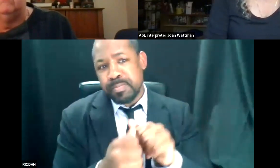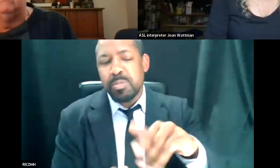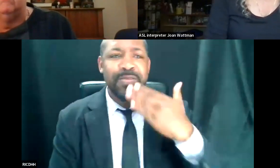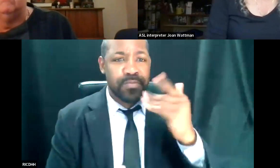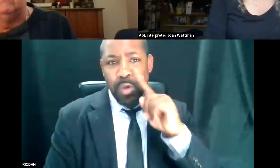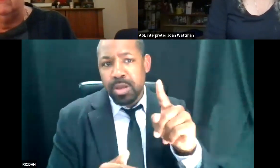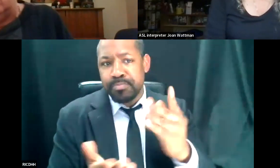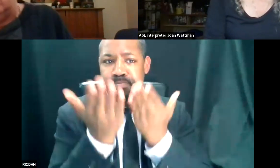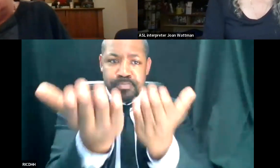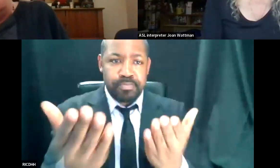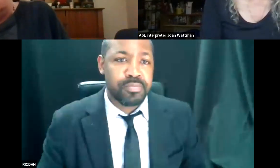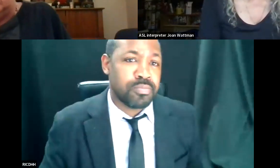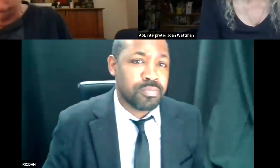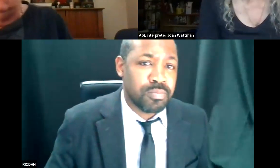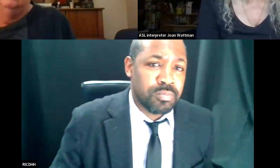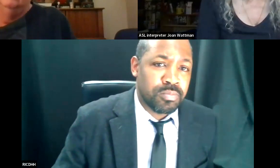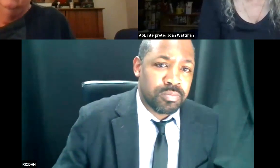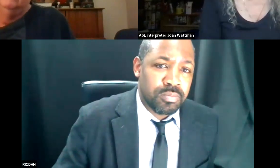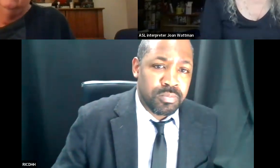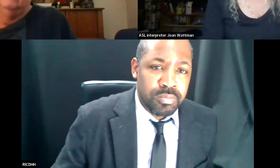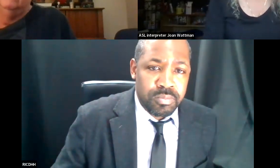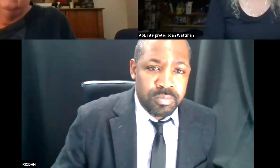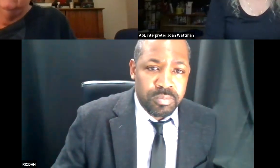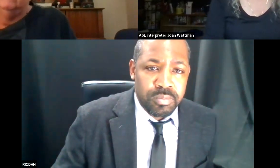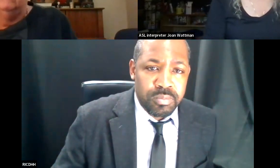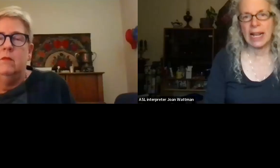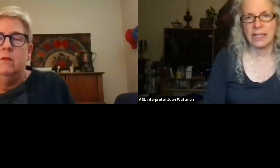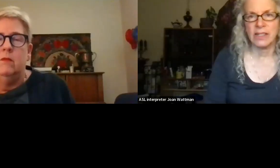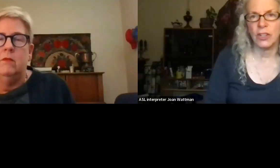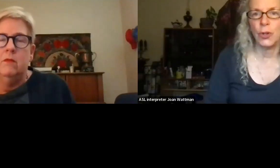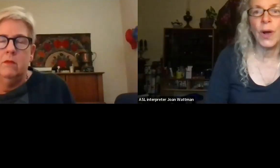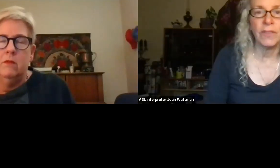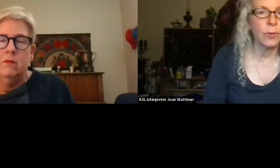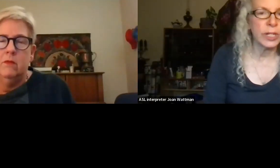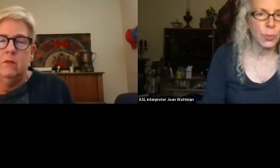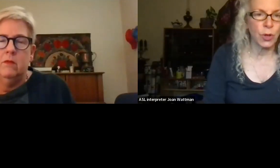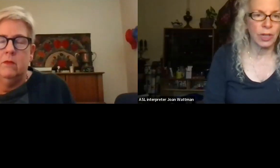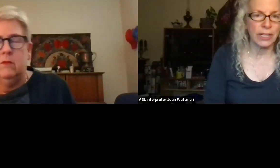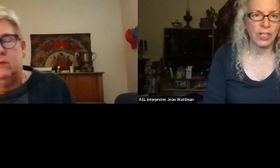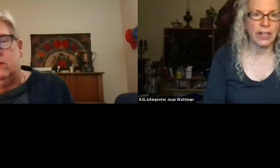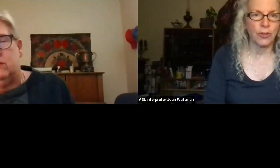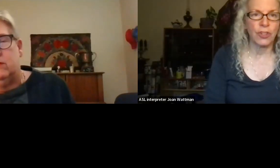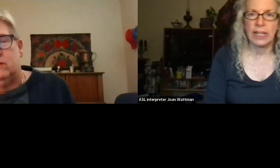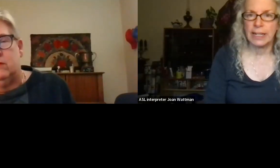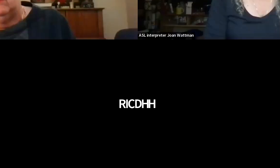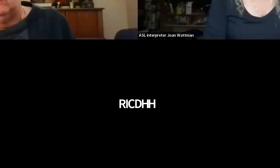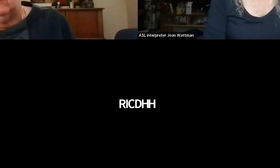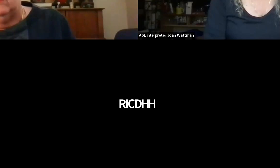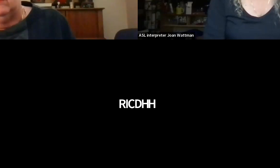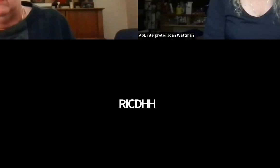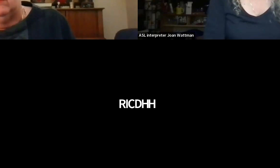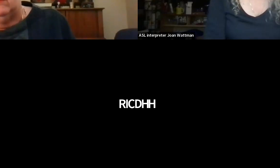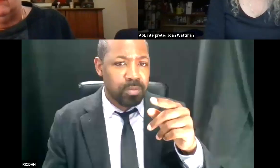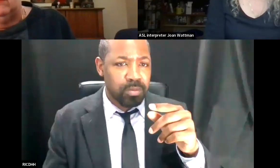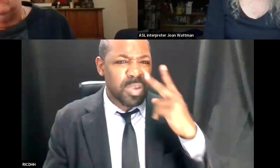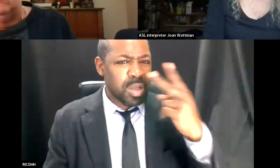well, because we need that kind of strength behind us so that we can make sure that it passes and you have a voice with your legislators.